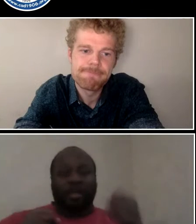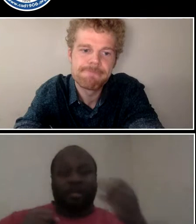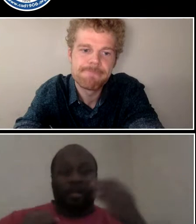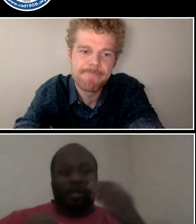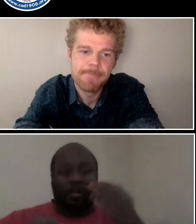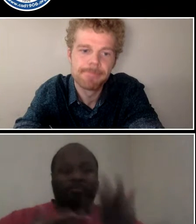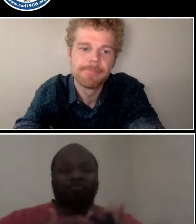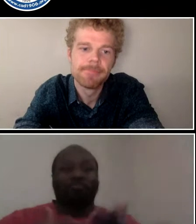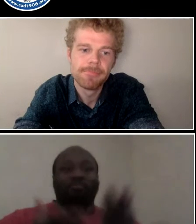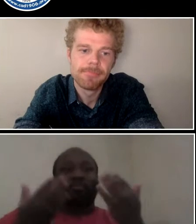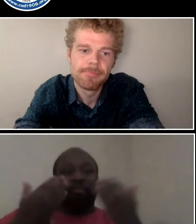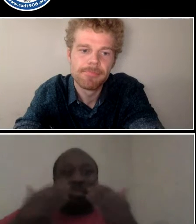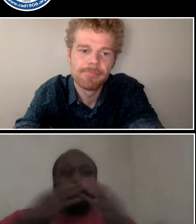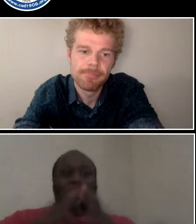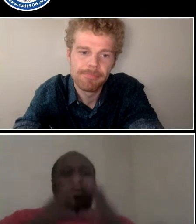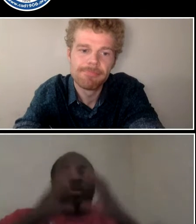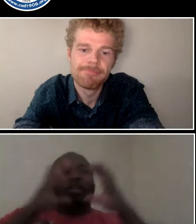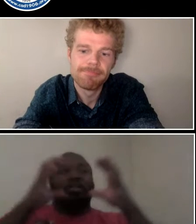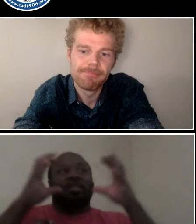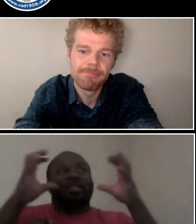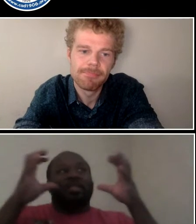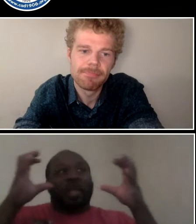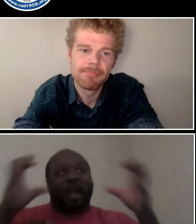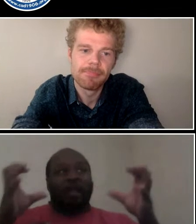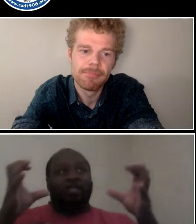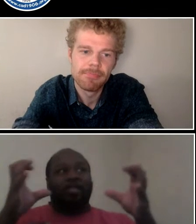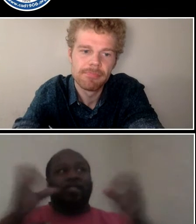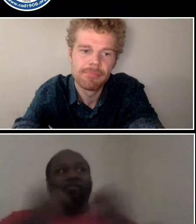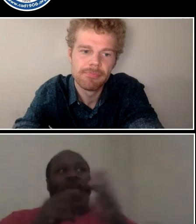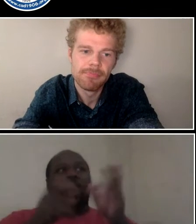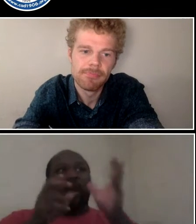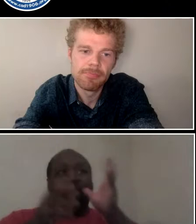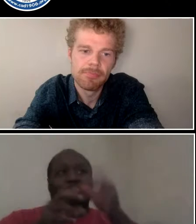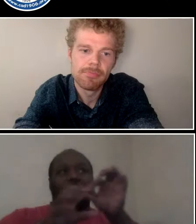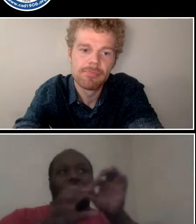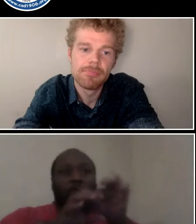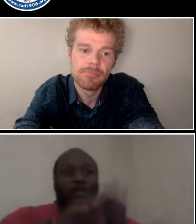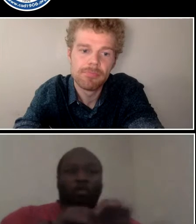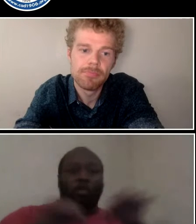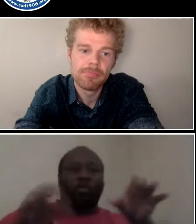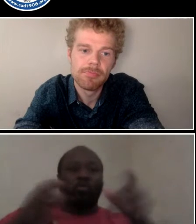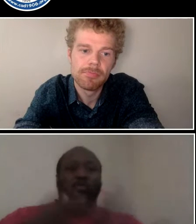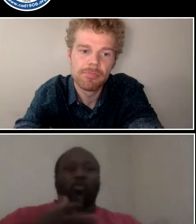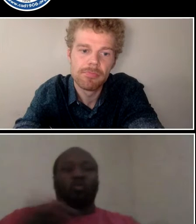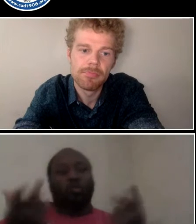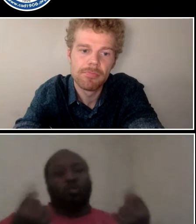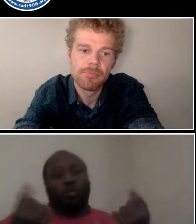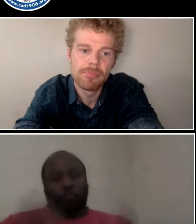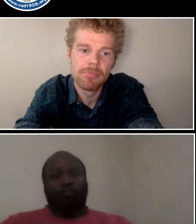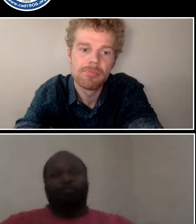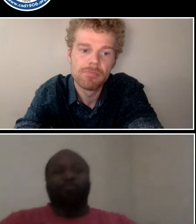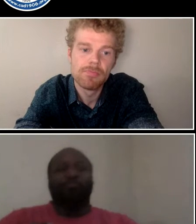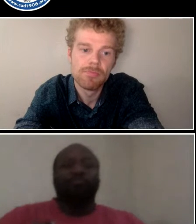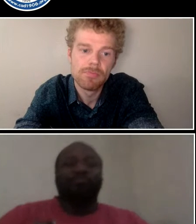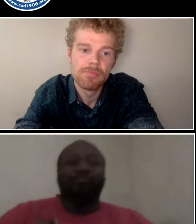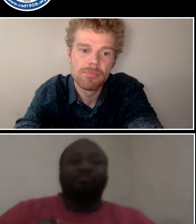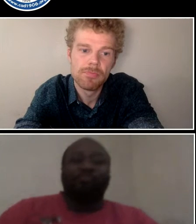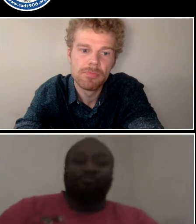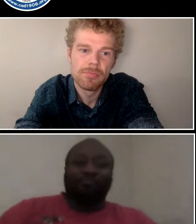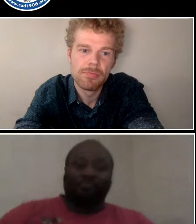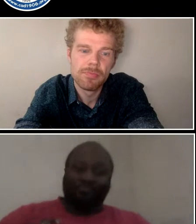voters talked about that. So a woman once said that they could not afford rent, that DC was too